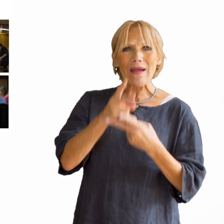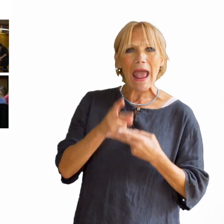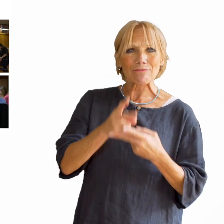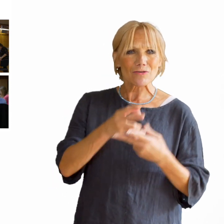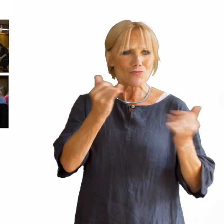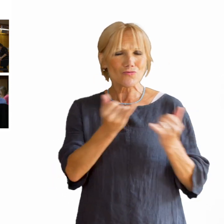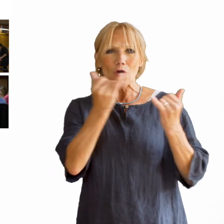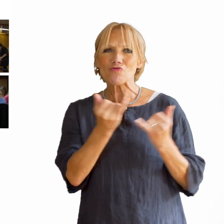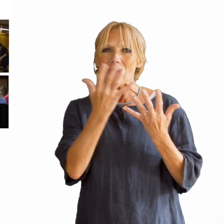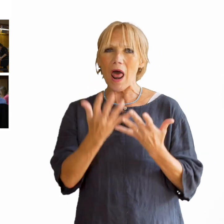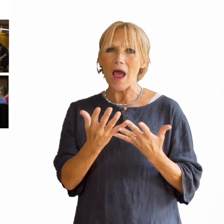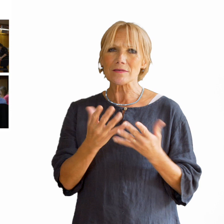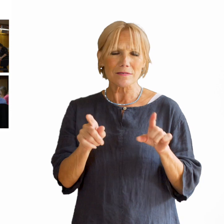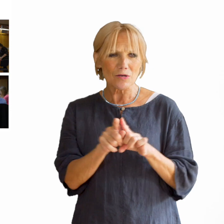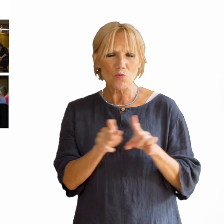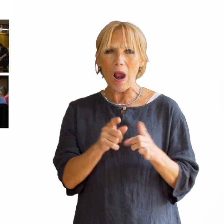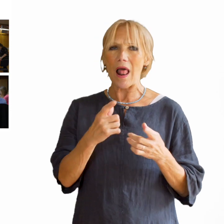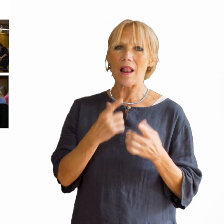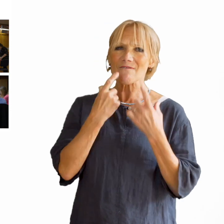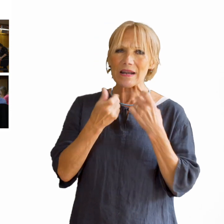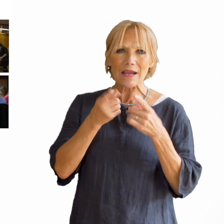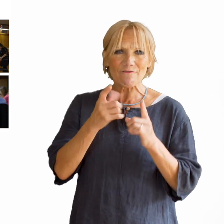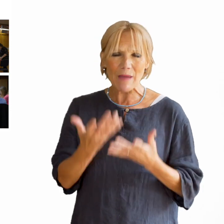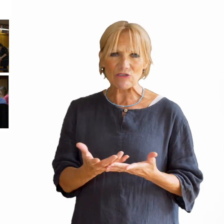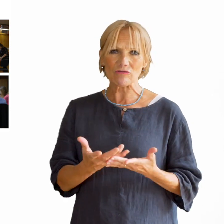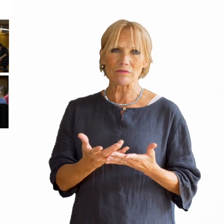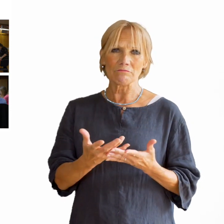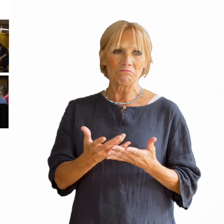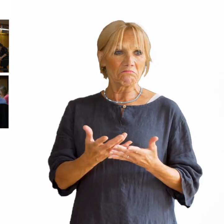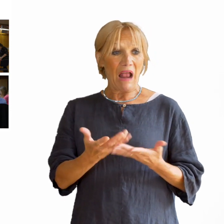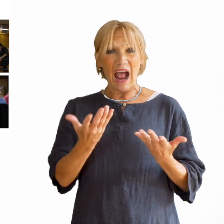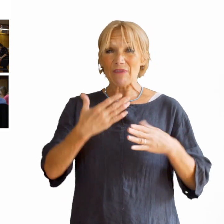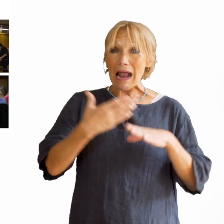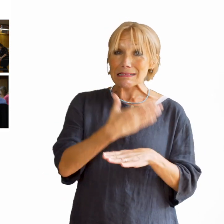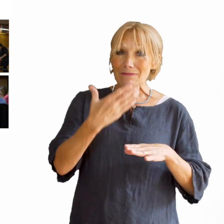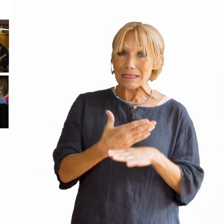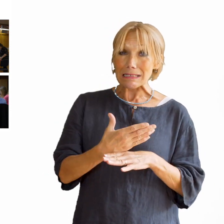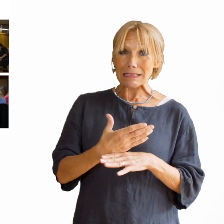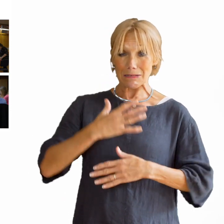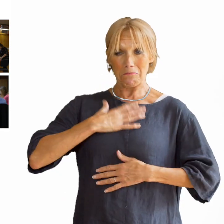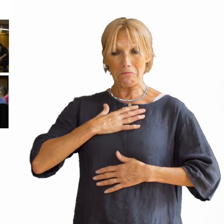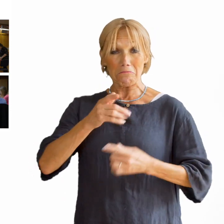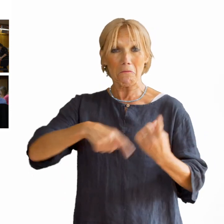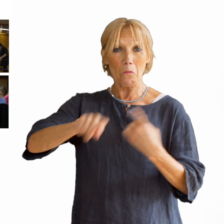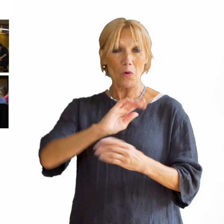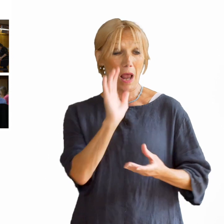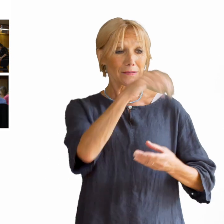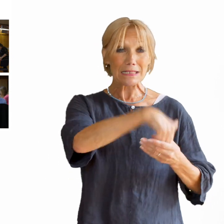session. Design activities to include and appeal to carers, as well as the people attending who are living with